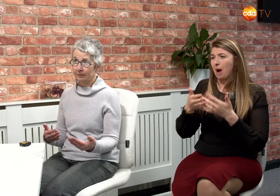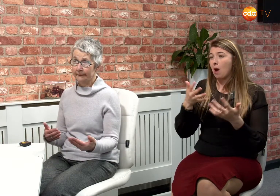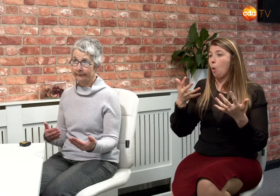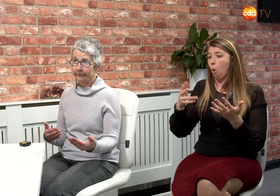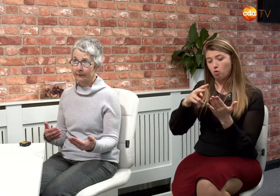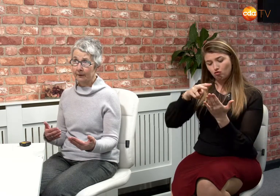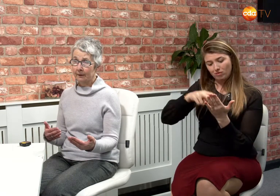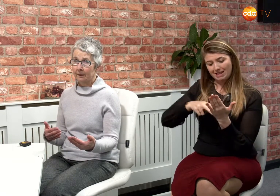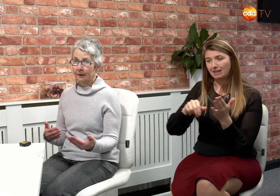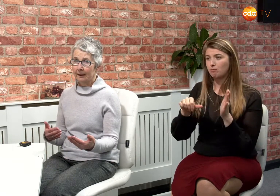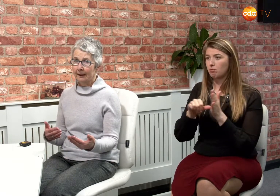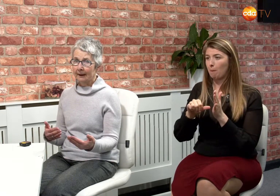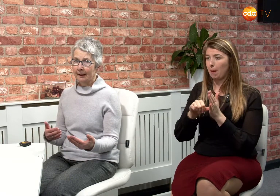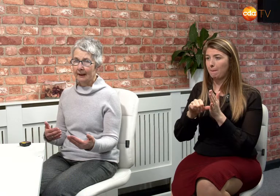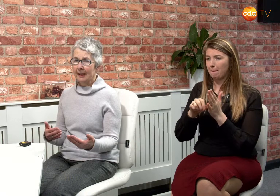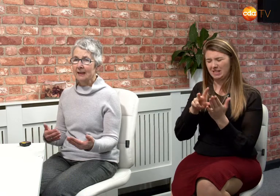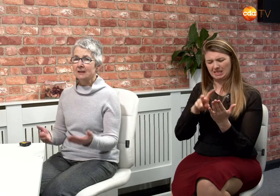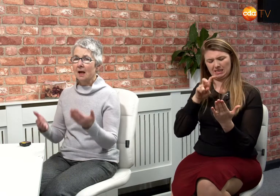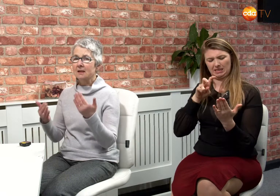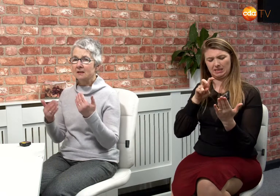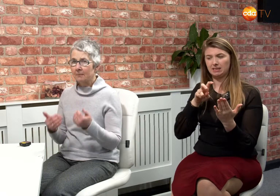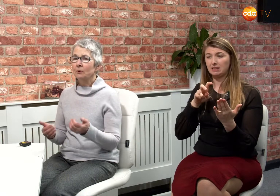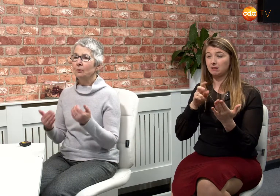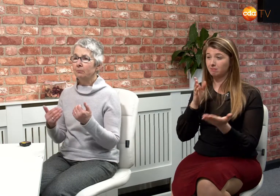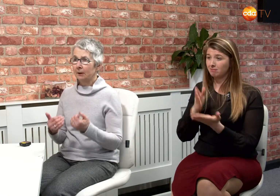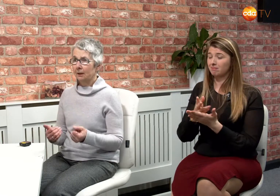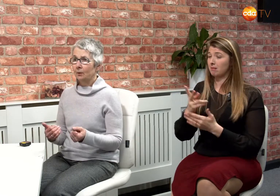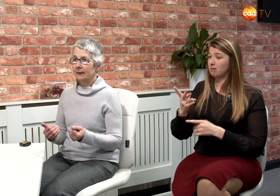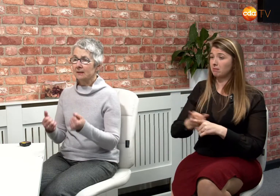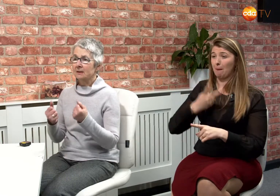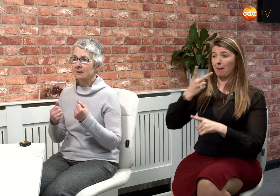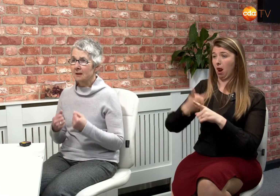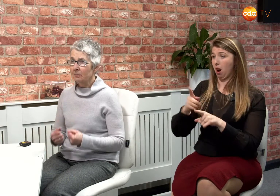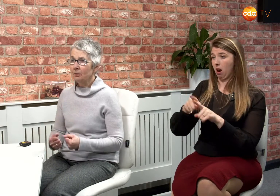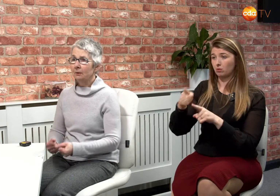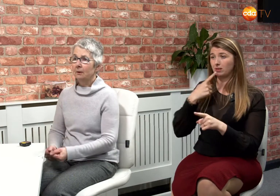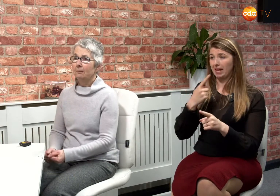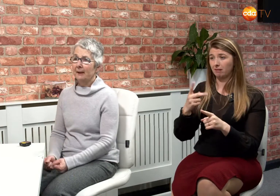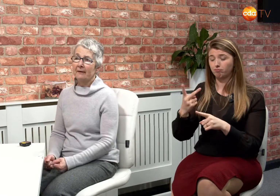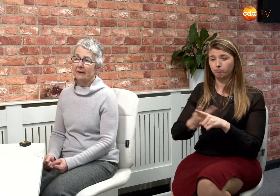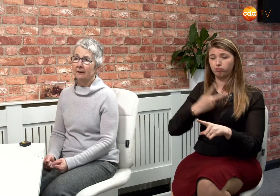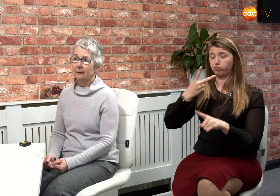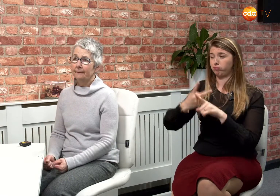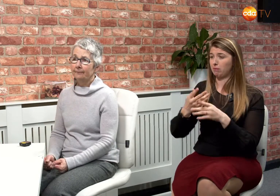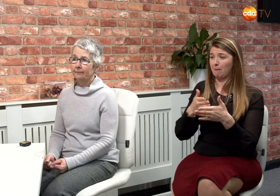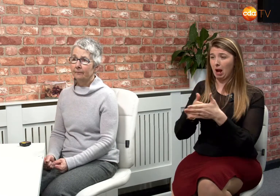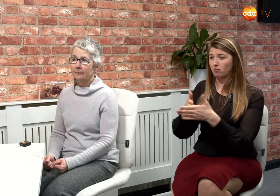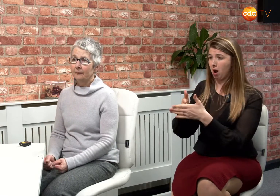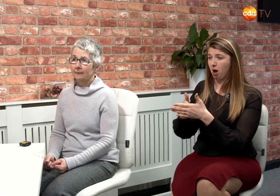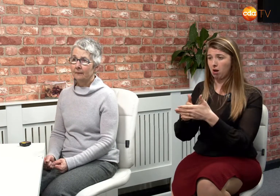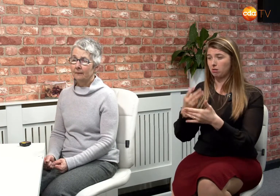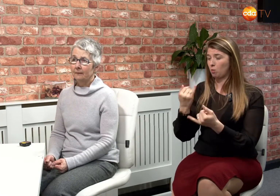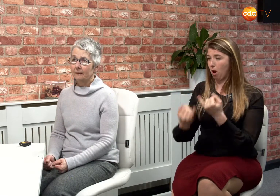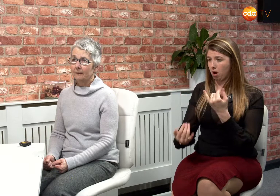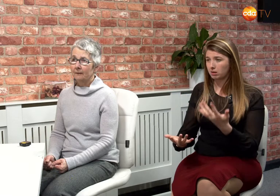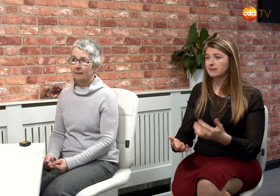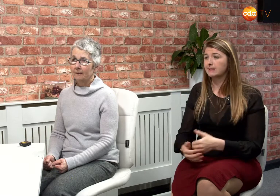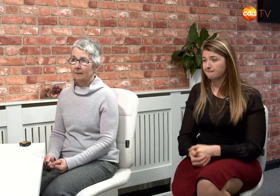reading problem, it's a double blow, it's a double barrier.